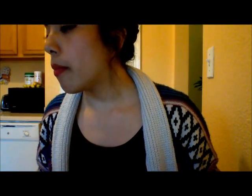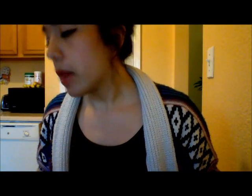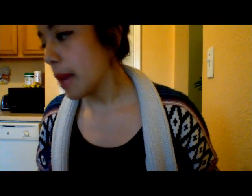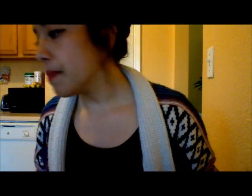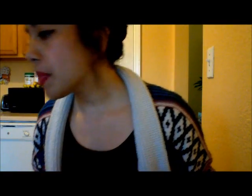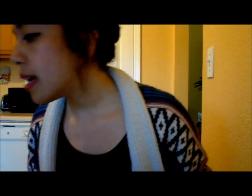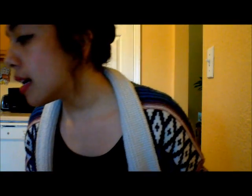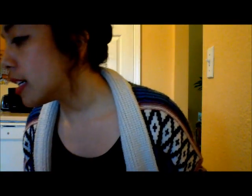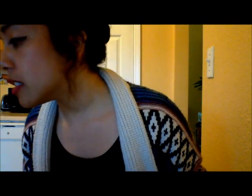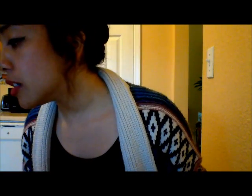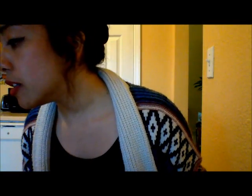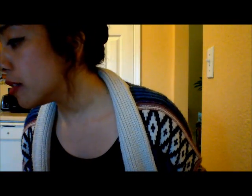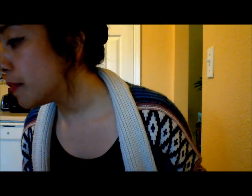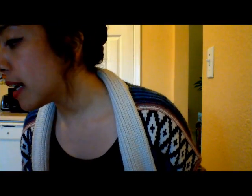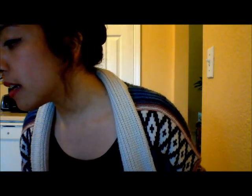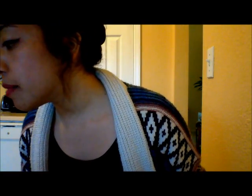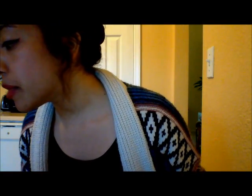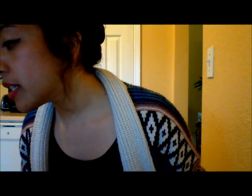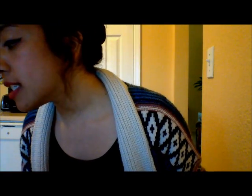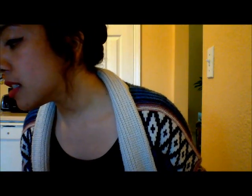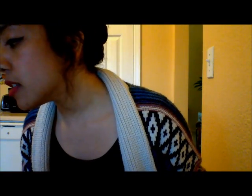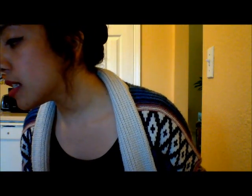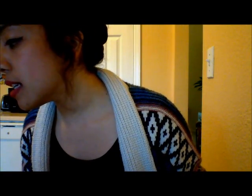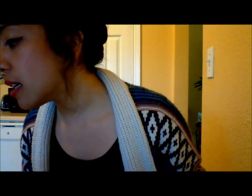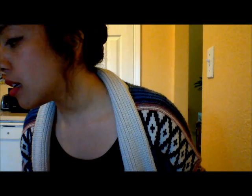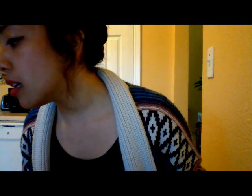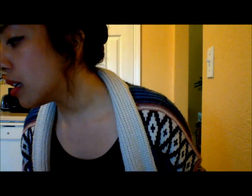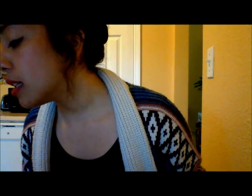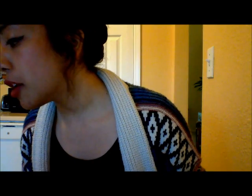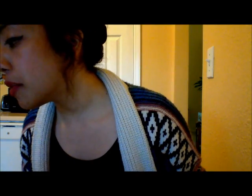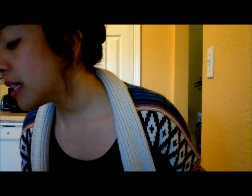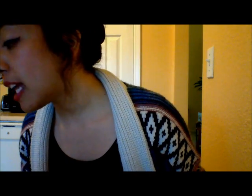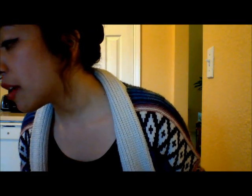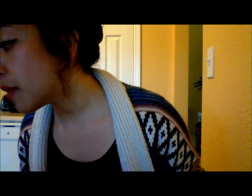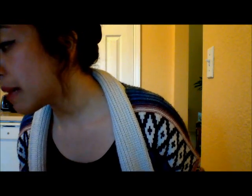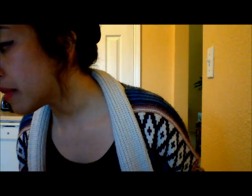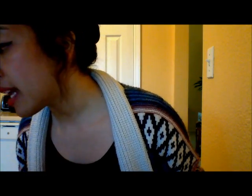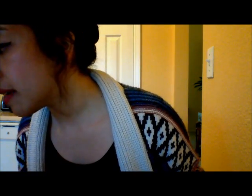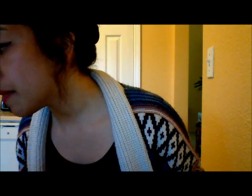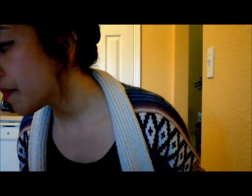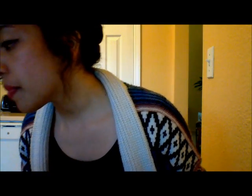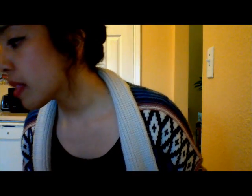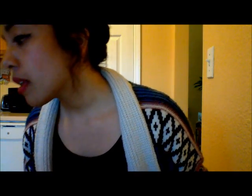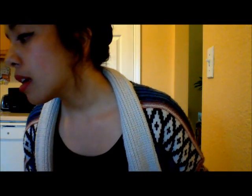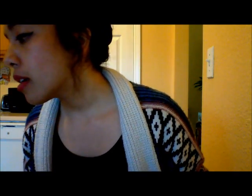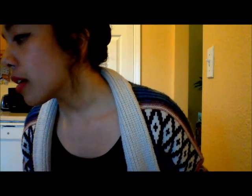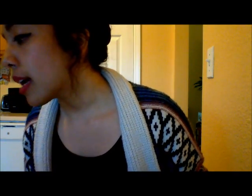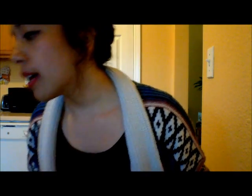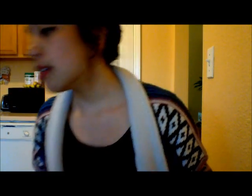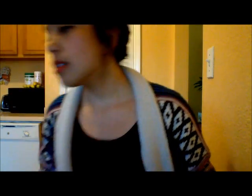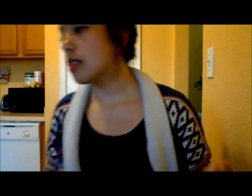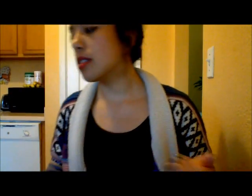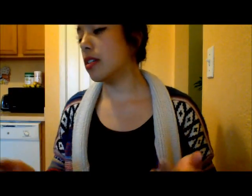Okay, to make a purchase using a layaway plan. Okay,